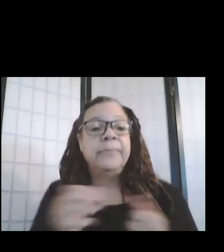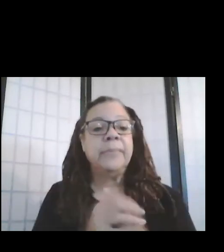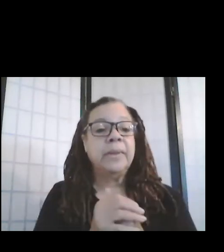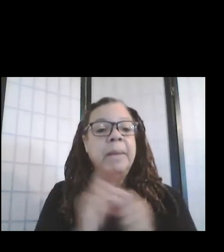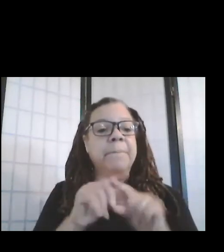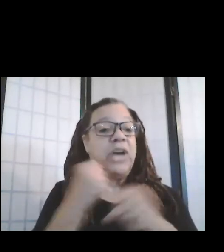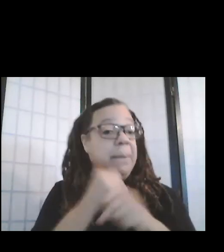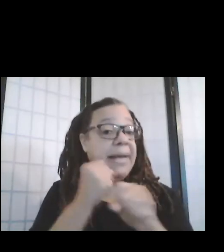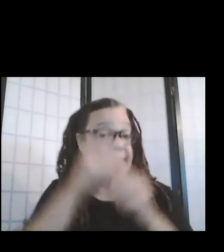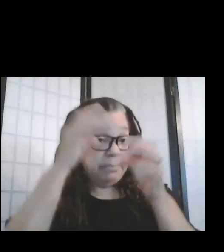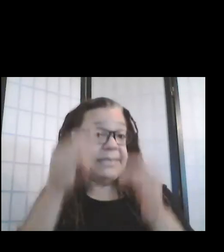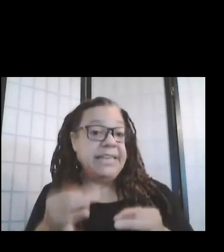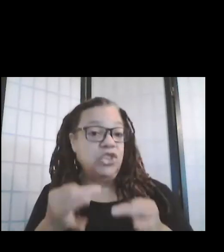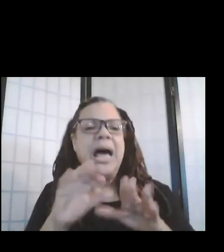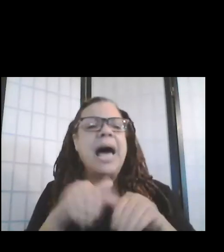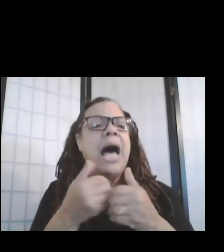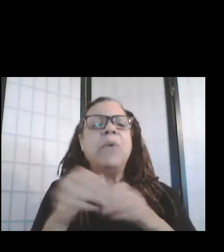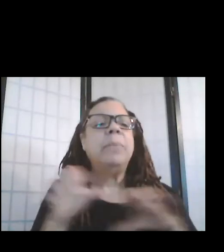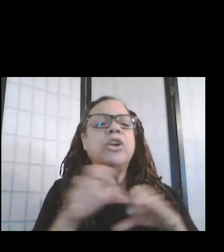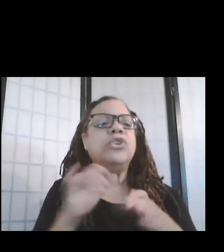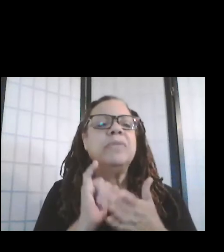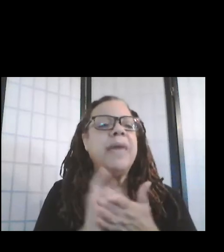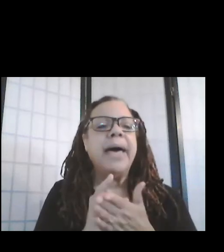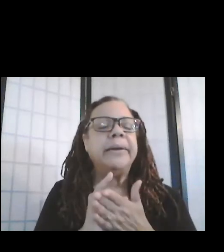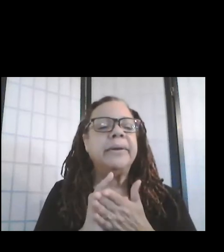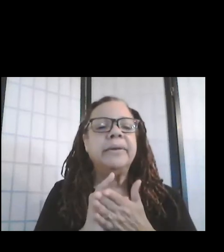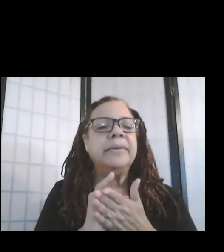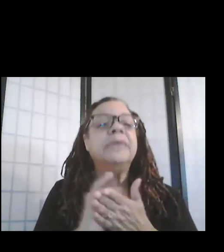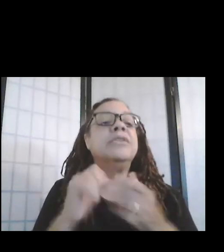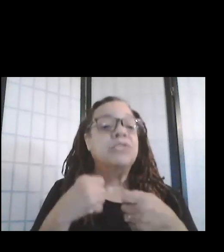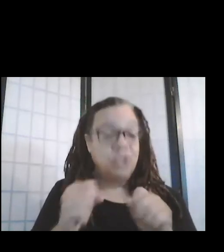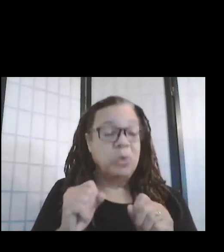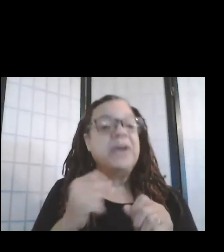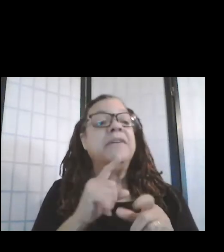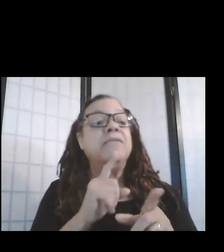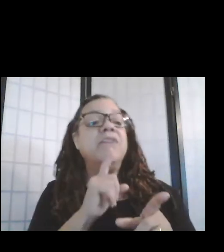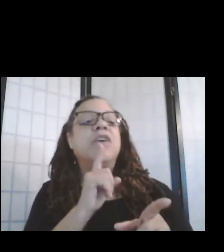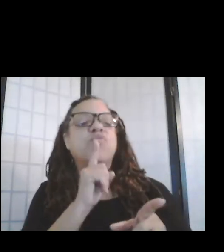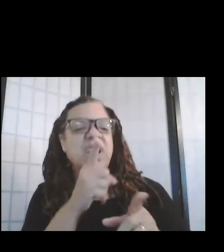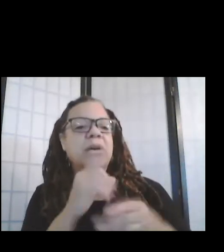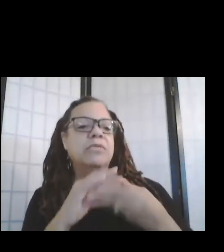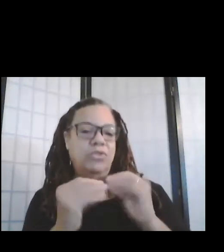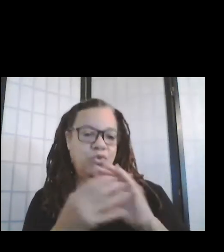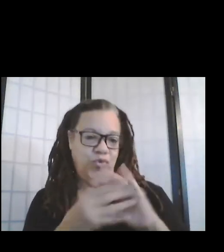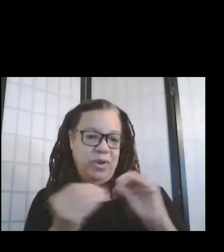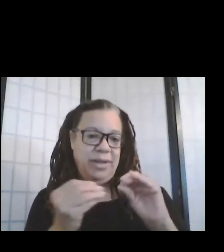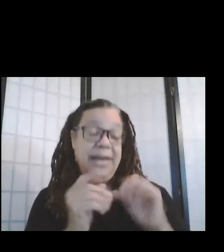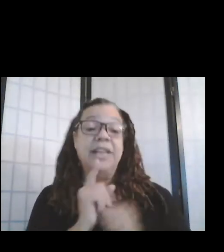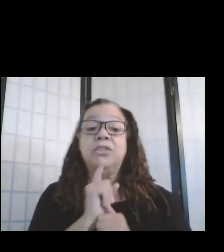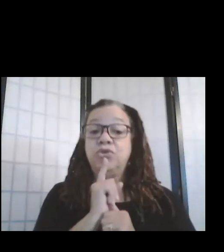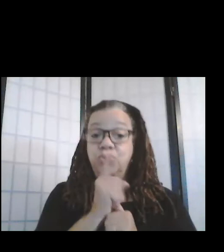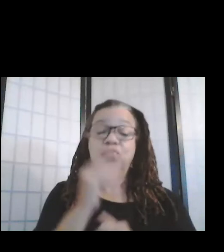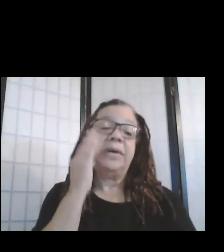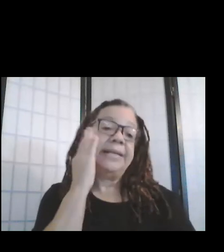some decisions about how am I going to do that? And how am I going to be able to do it so that it feels authentic, that it feels true to